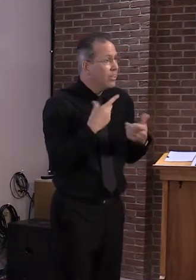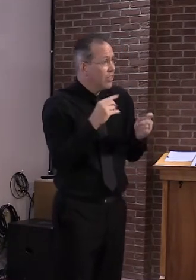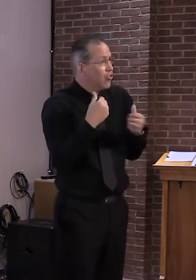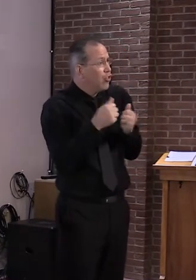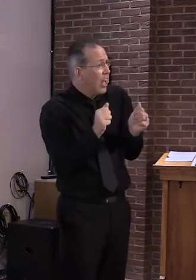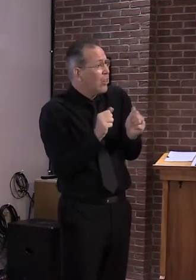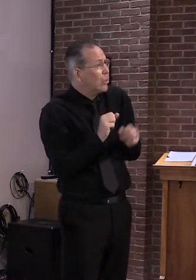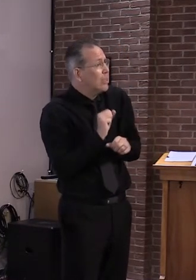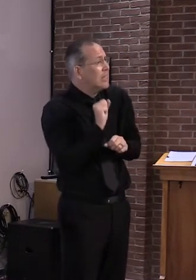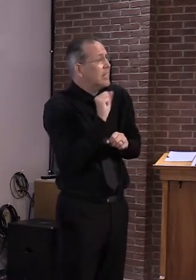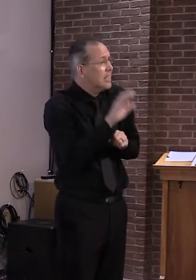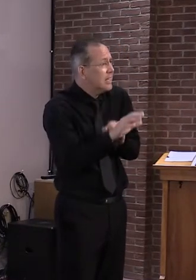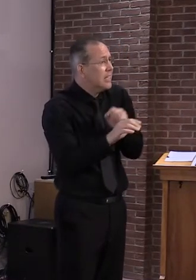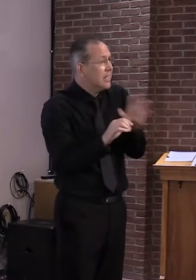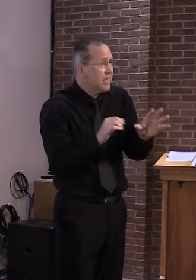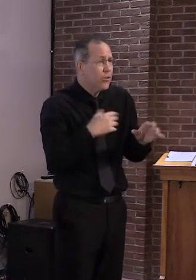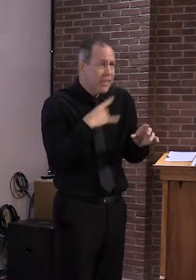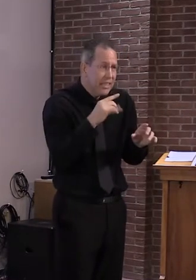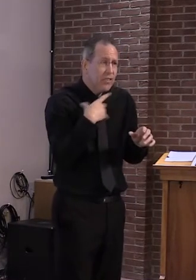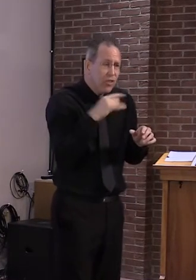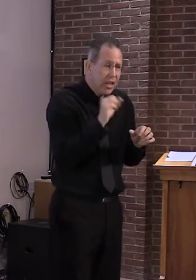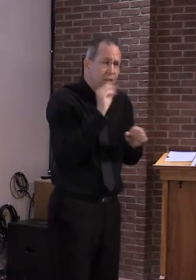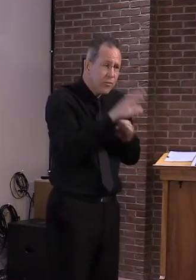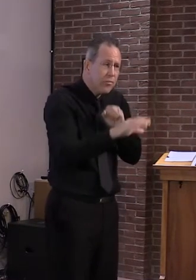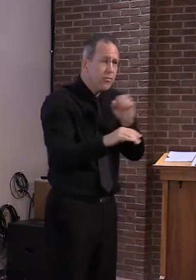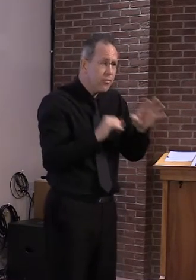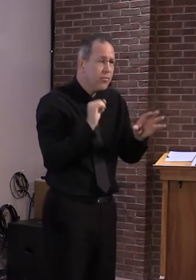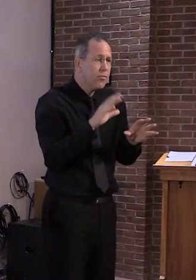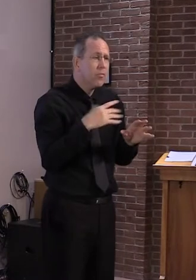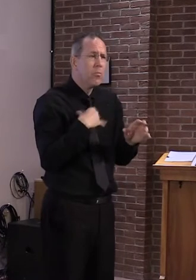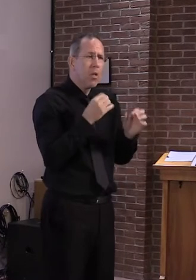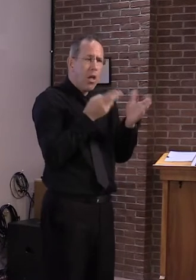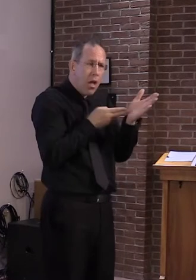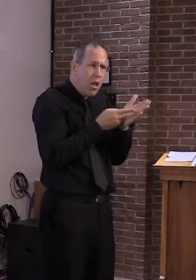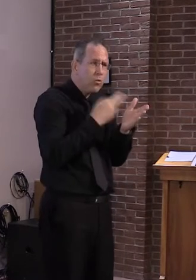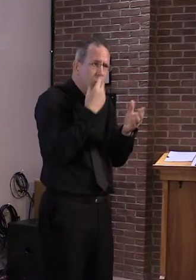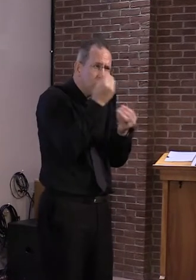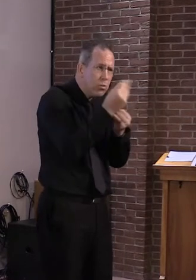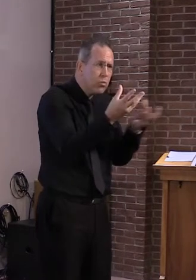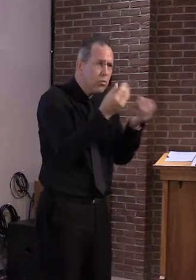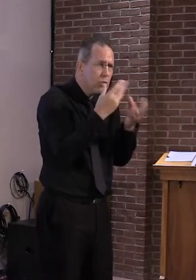and we have, by the way, through this entire pandemic.